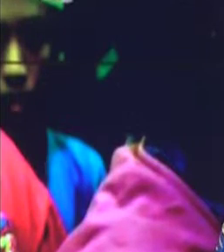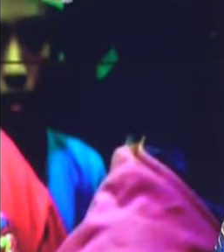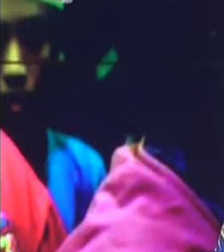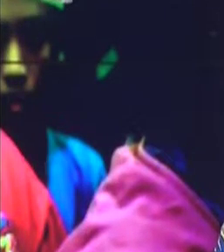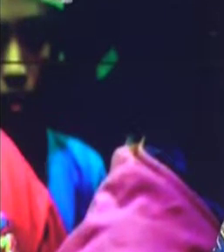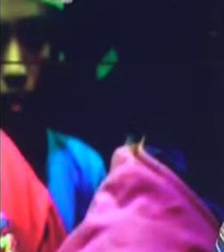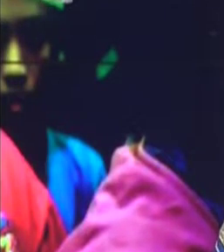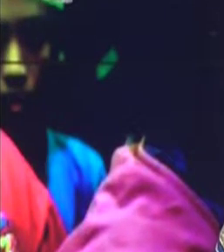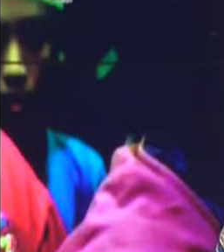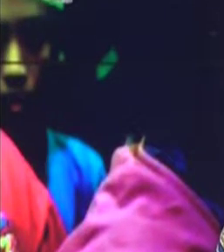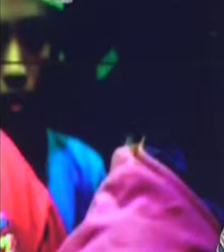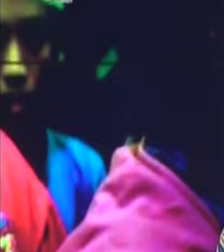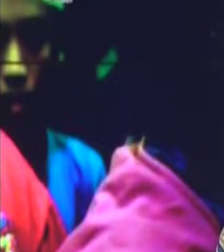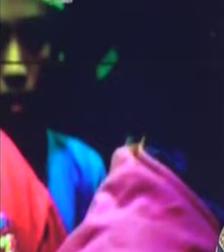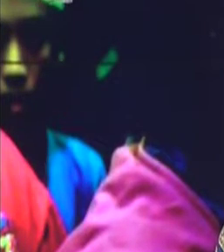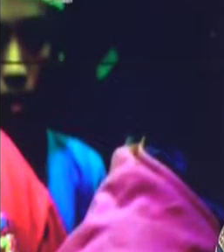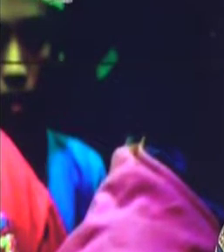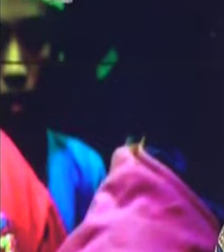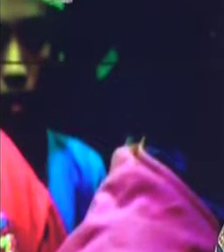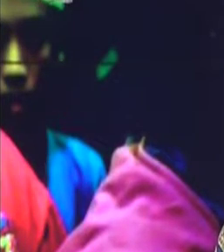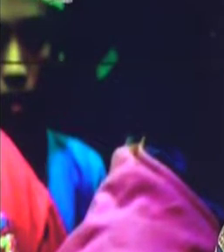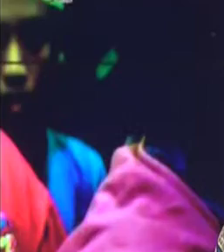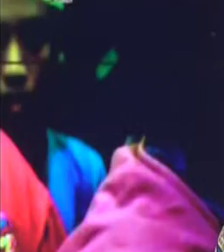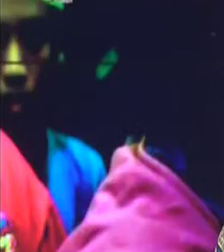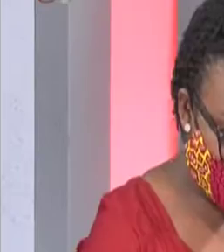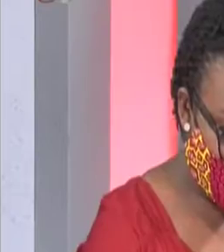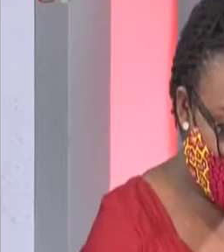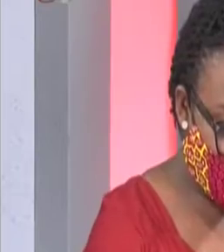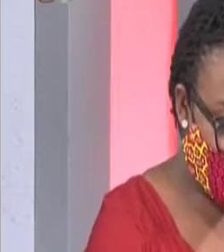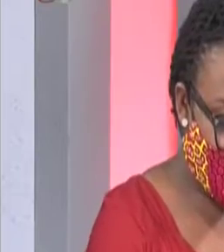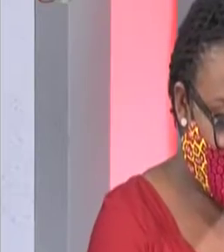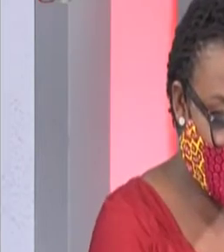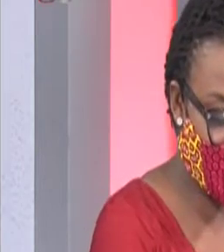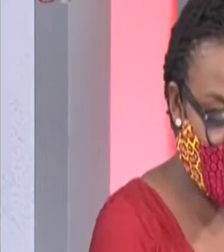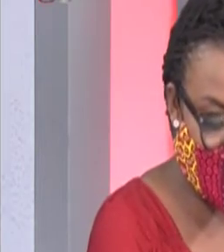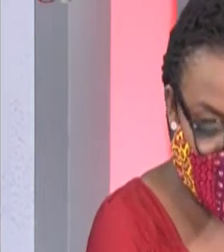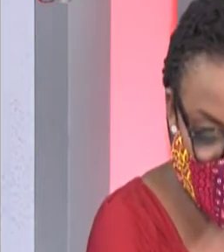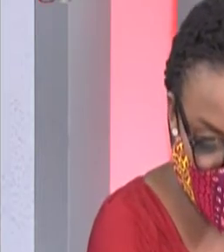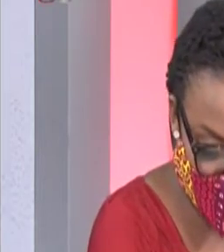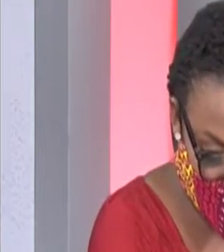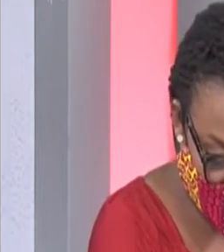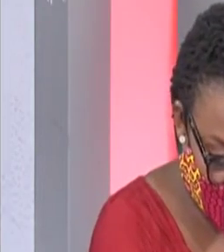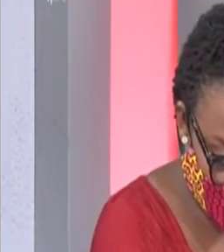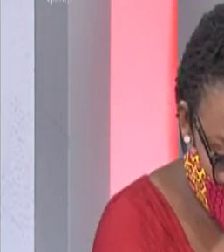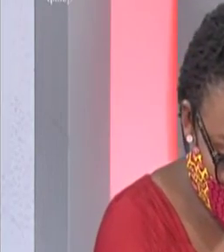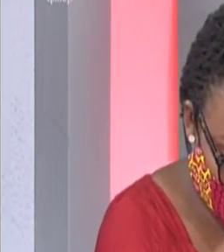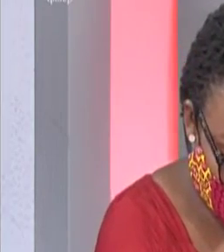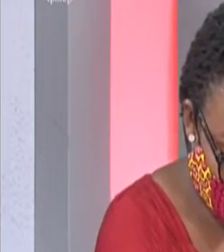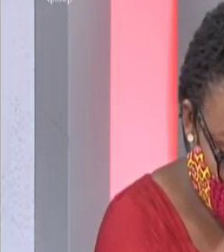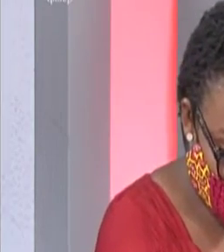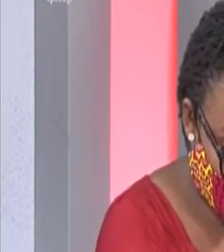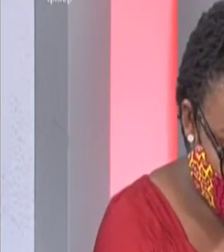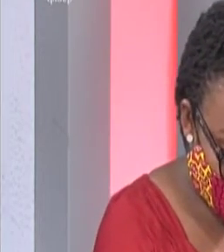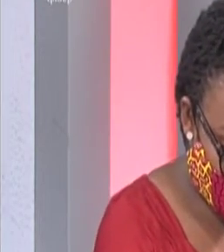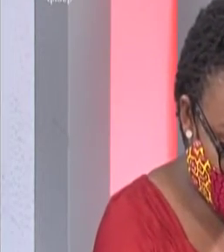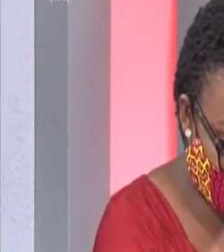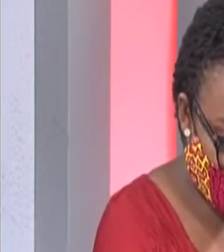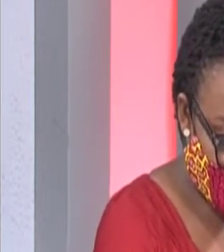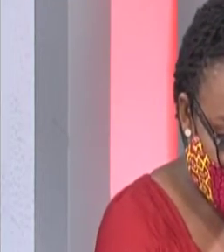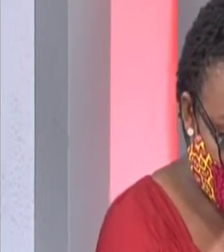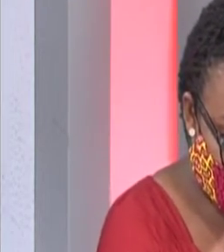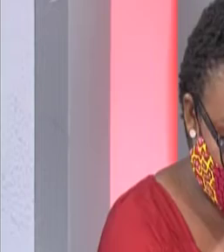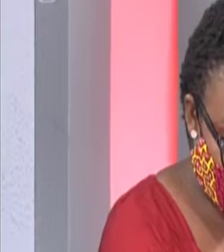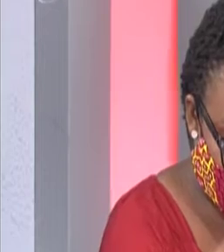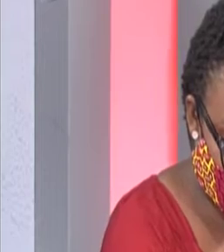Professor Zachary, was addressing us. We were also represented as a media. The GJA was there. Let's box that